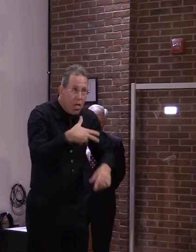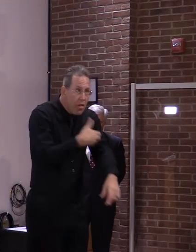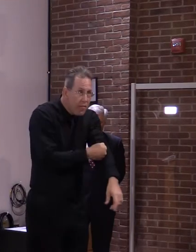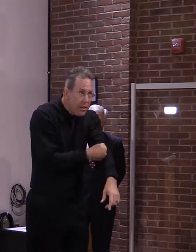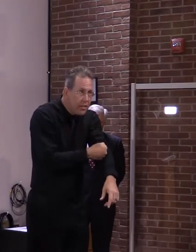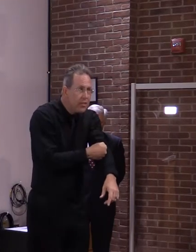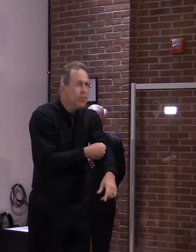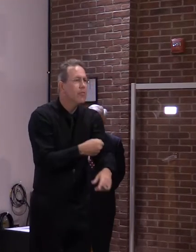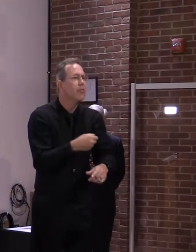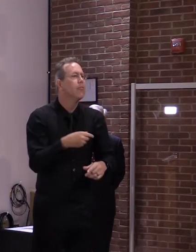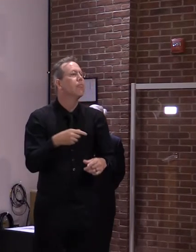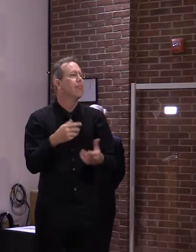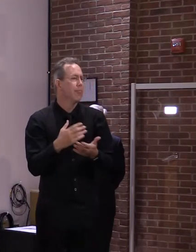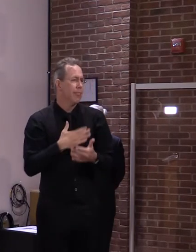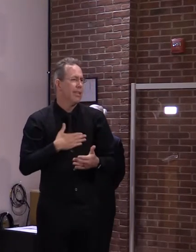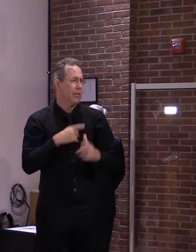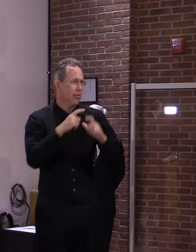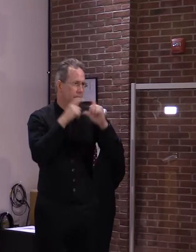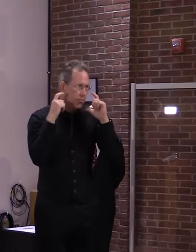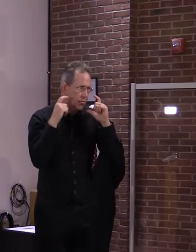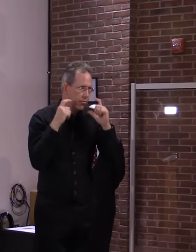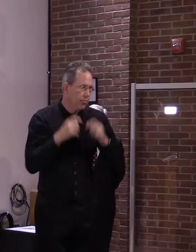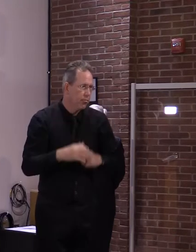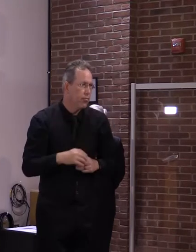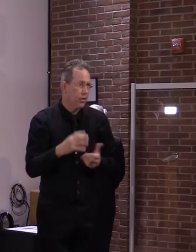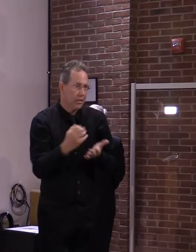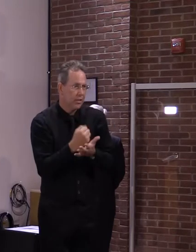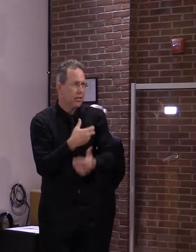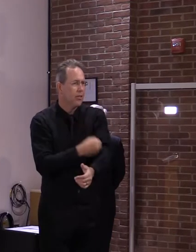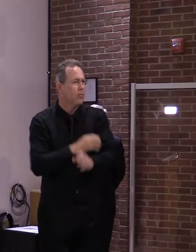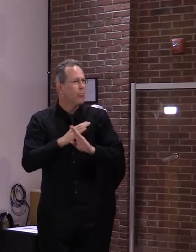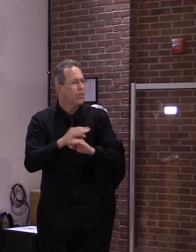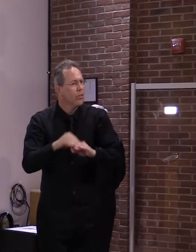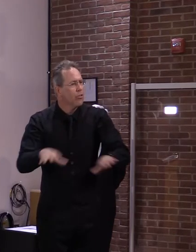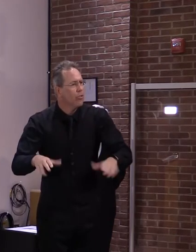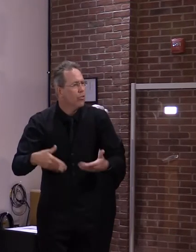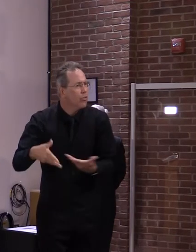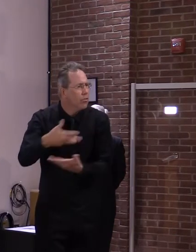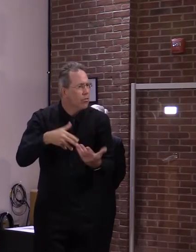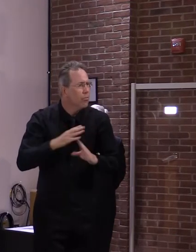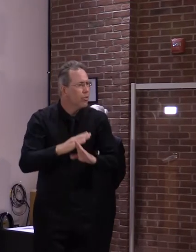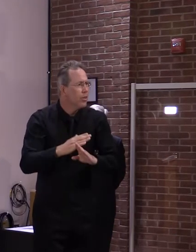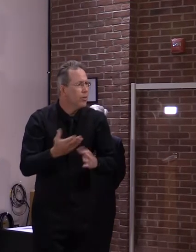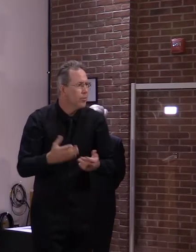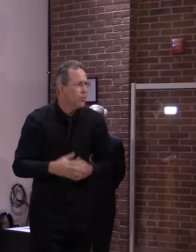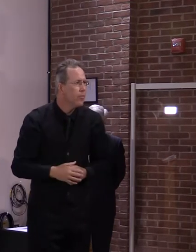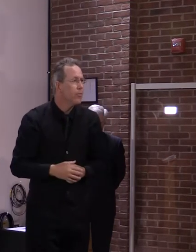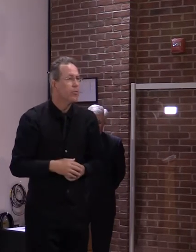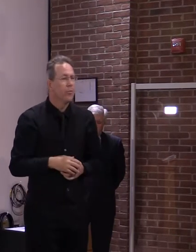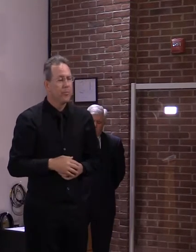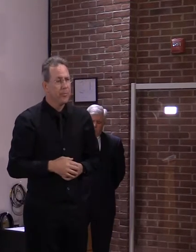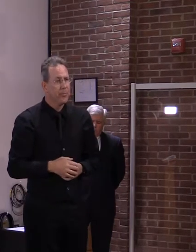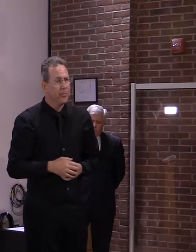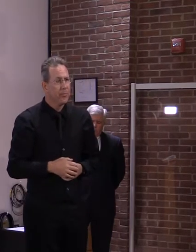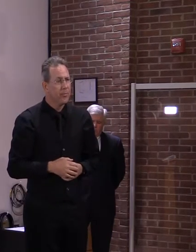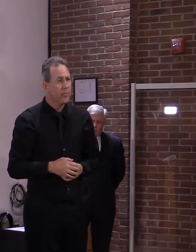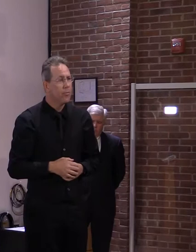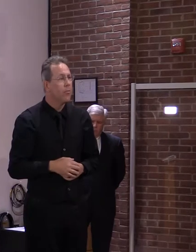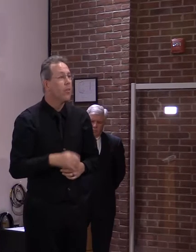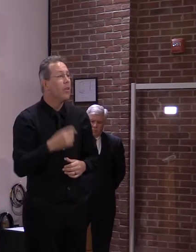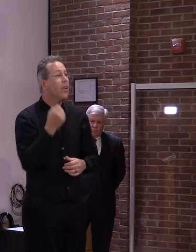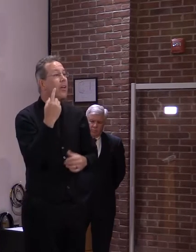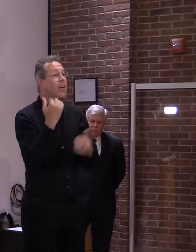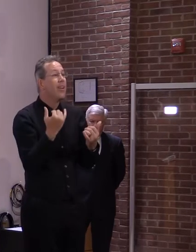include people who can't be vaccinated because they're too young currently, wear masks. But this is now May,